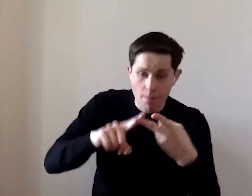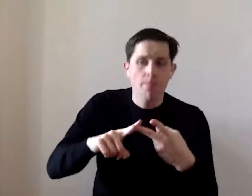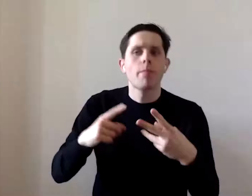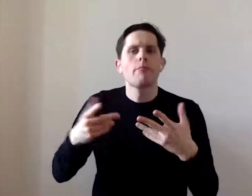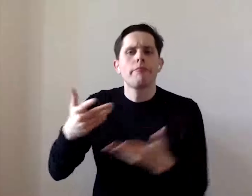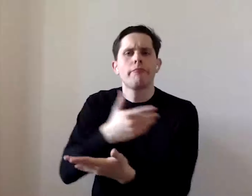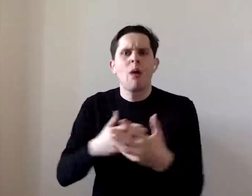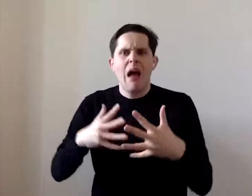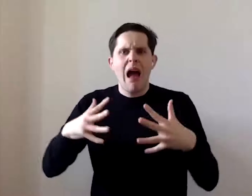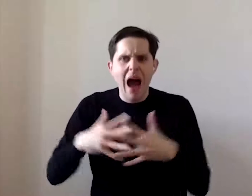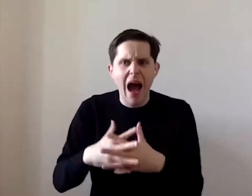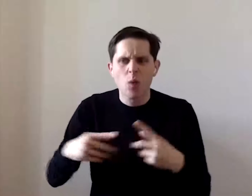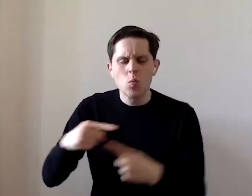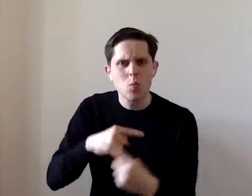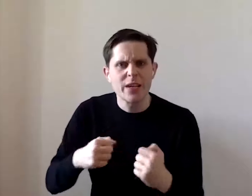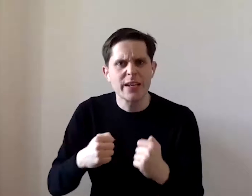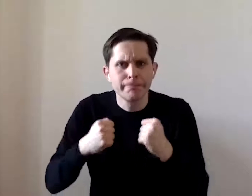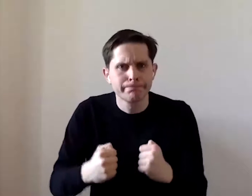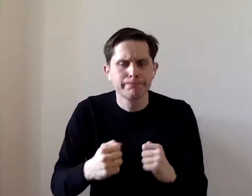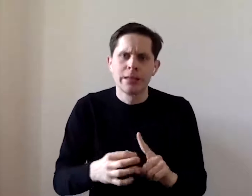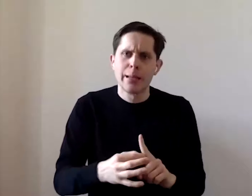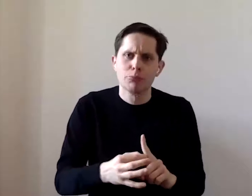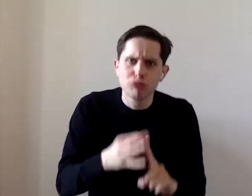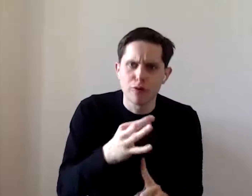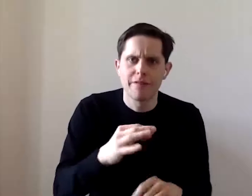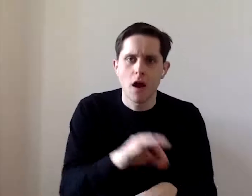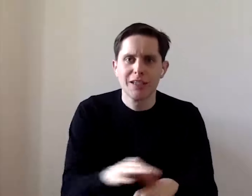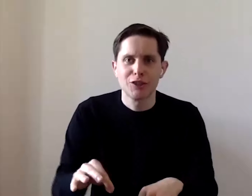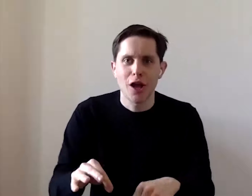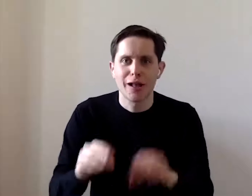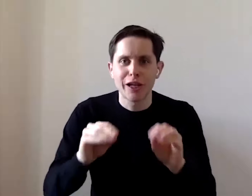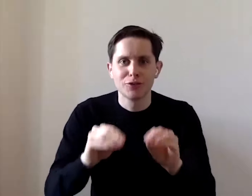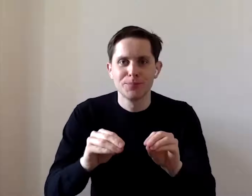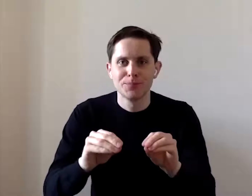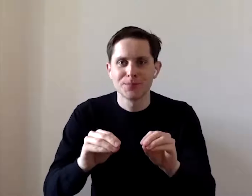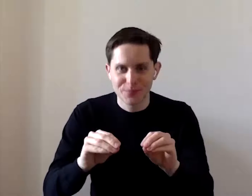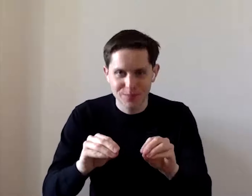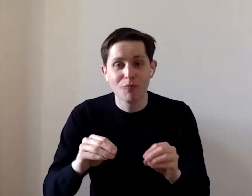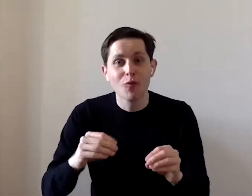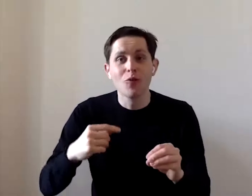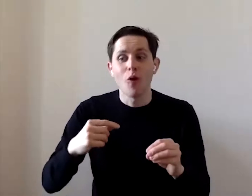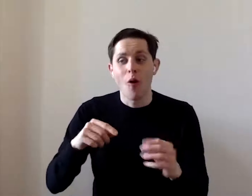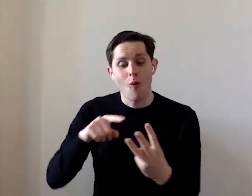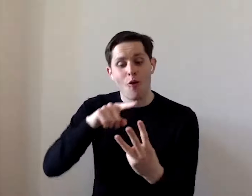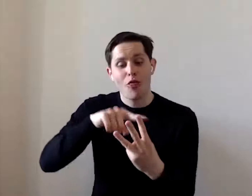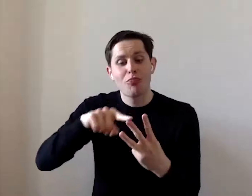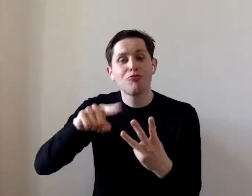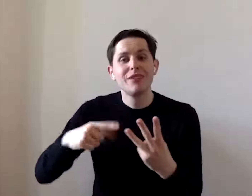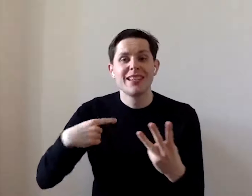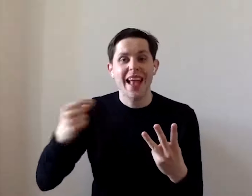will be talking propositionally about what needs to change and how the RIBA and universities can support this progression. I am joined today by